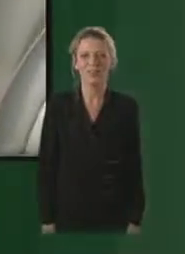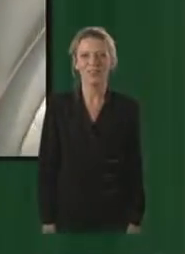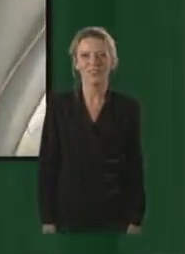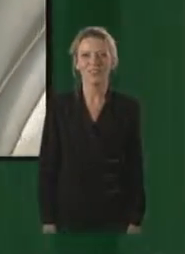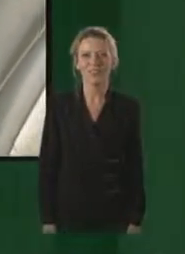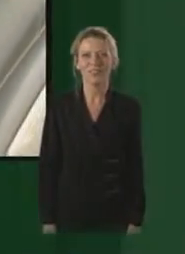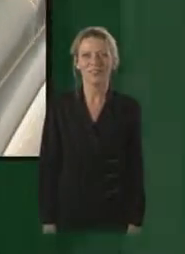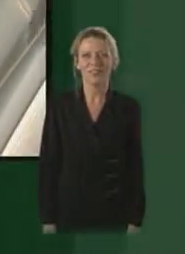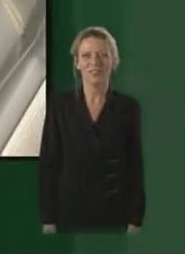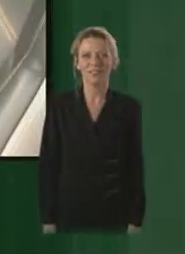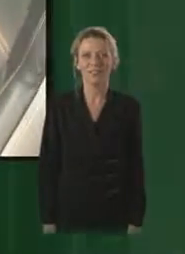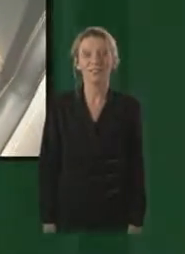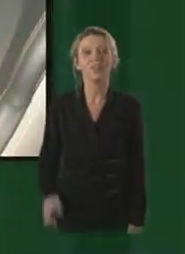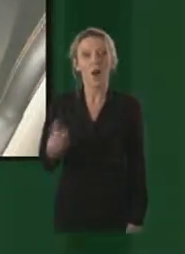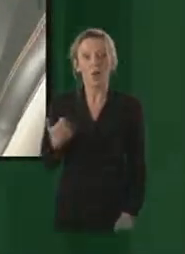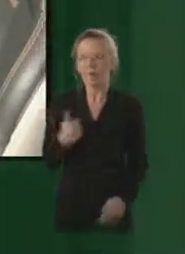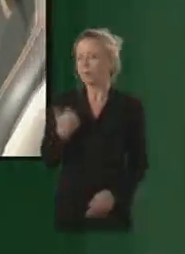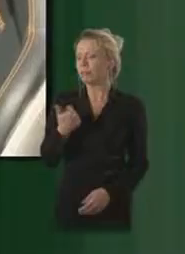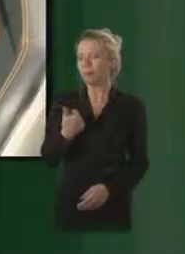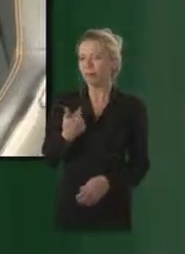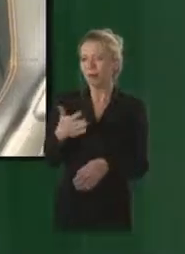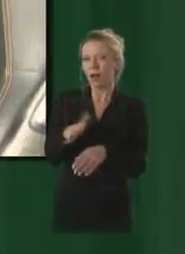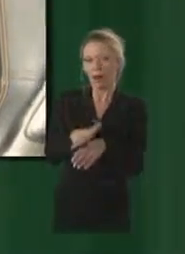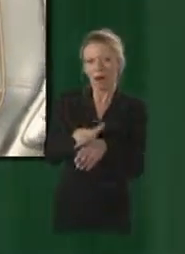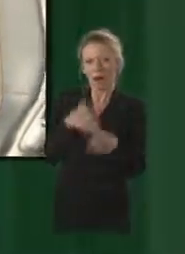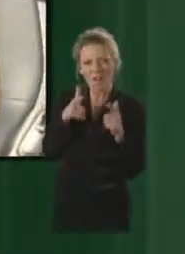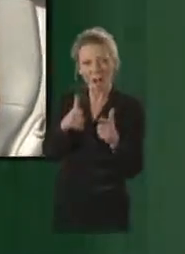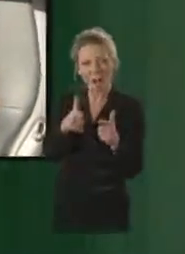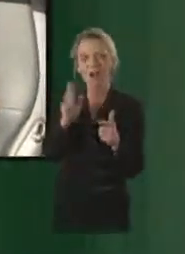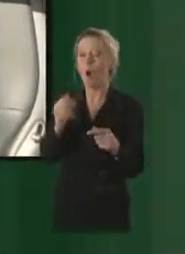The upscale sports seats also contribute to the unique driving feeling of the Cayman.